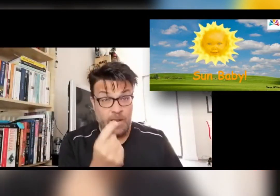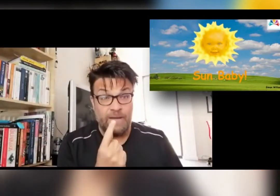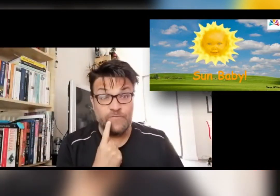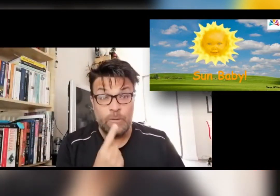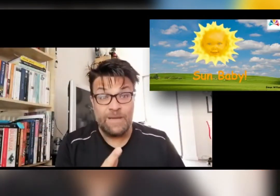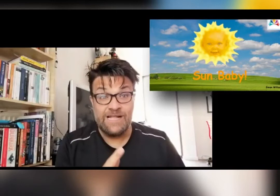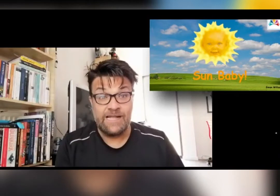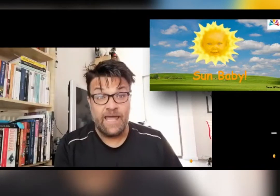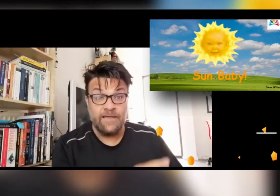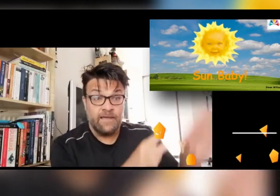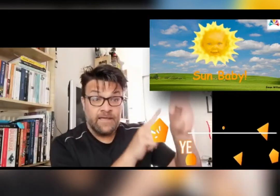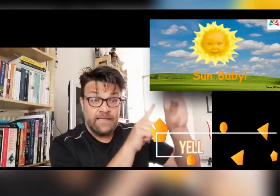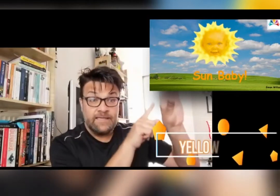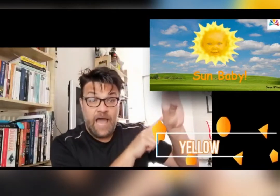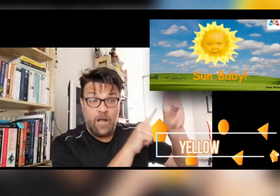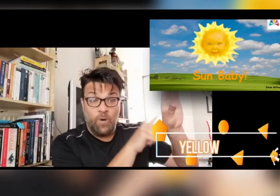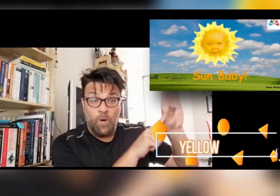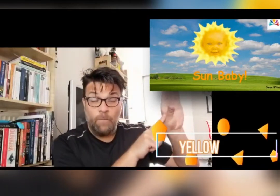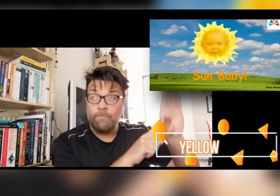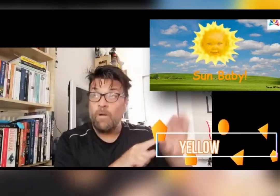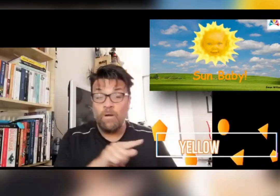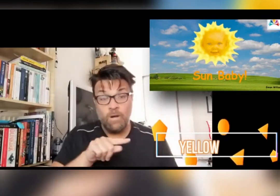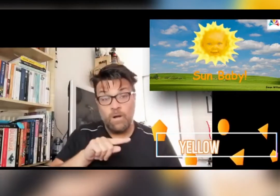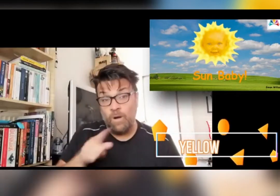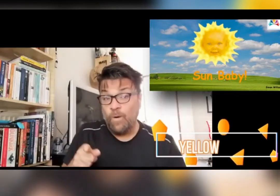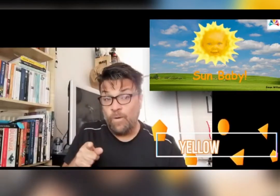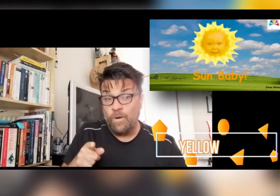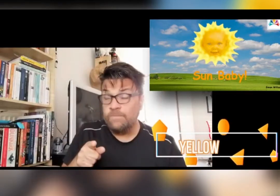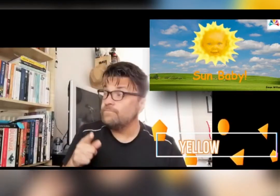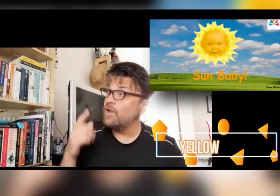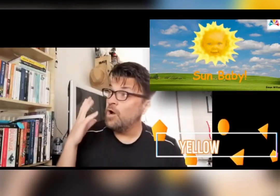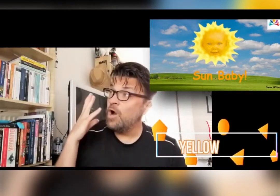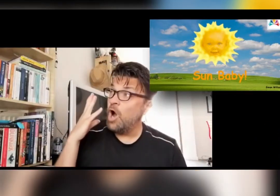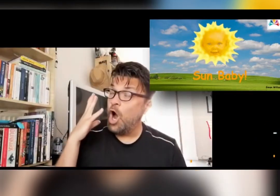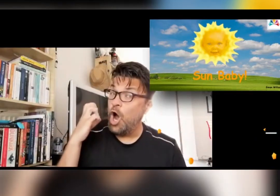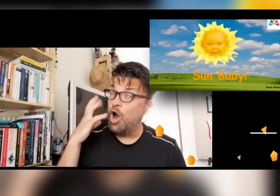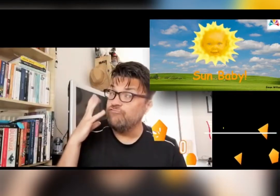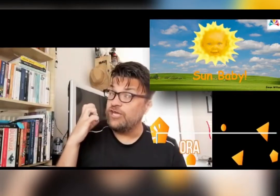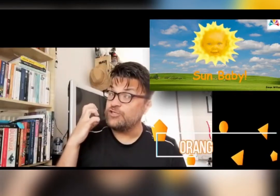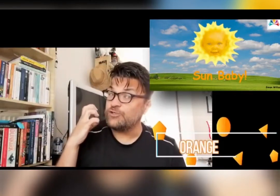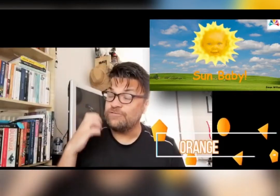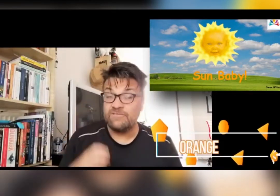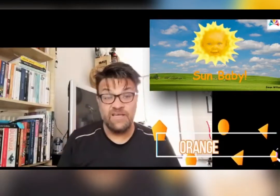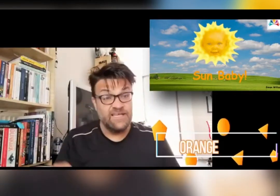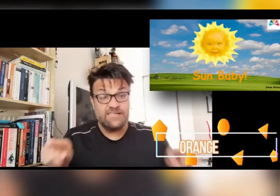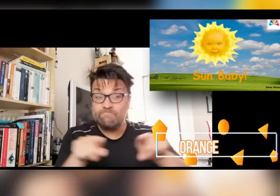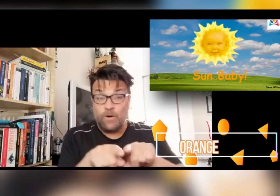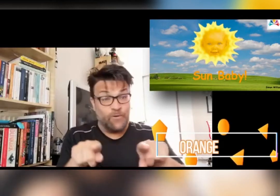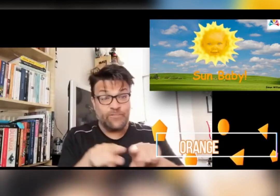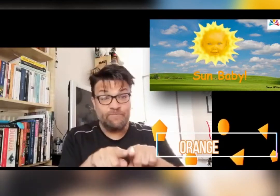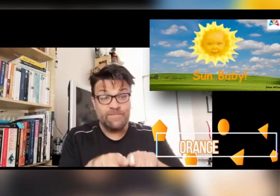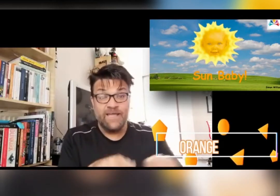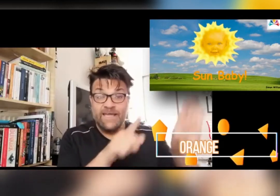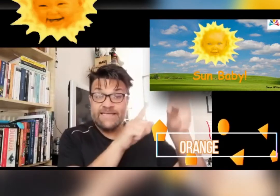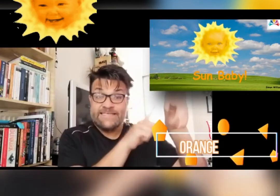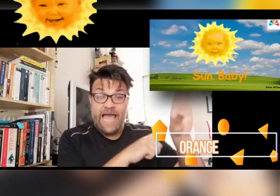Some of you may say yellow or orange. Both